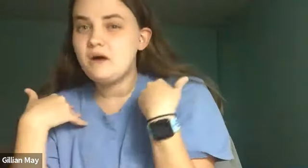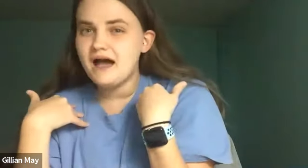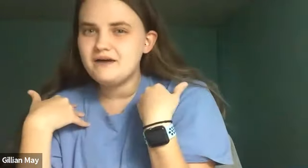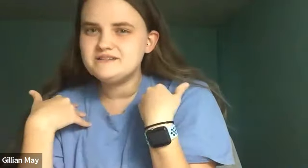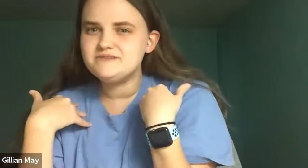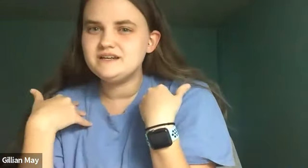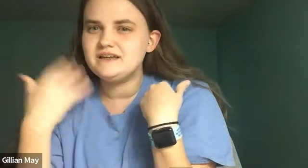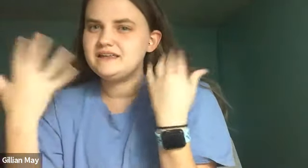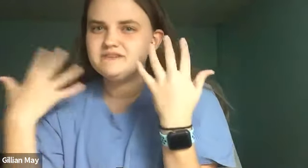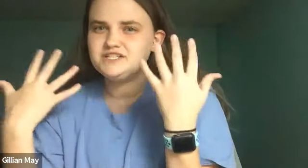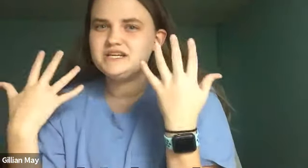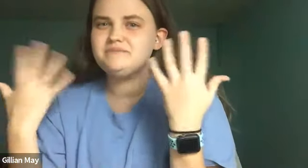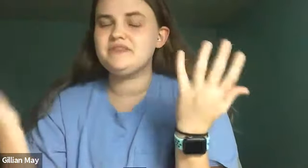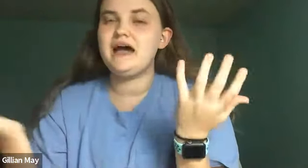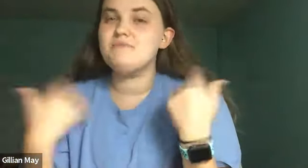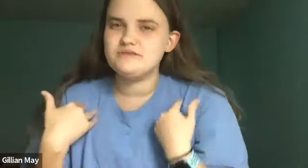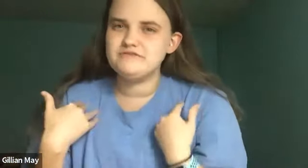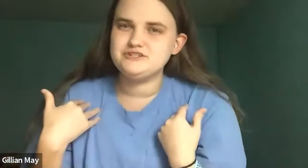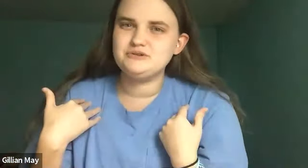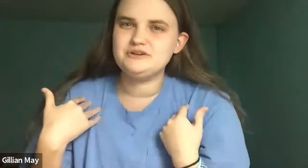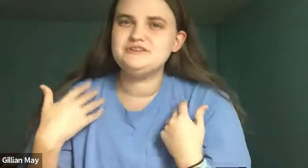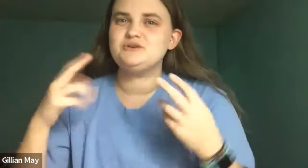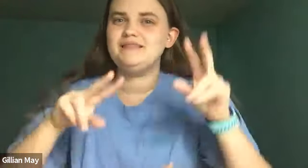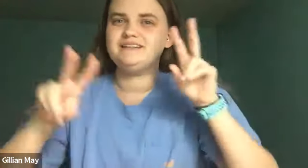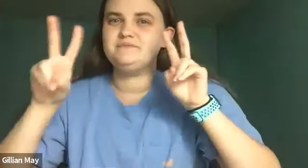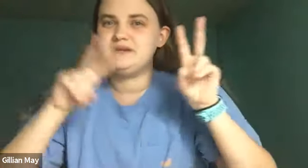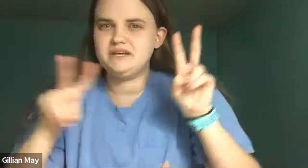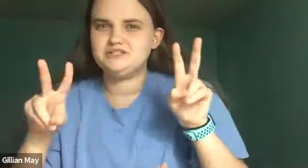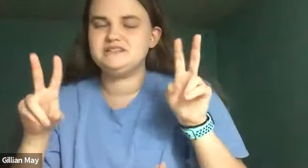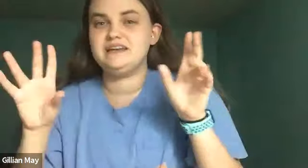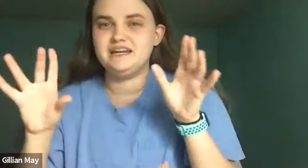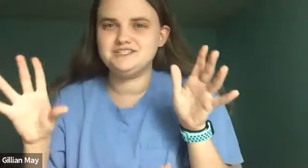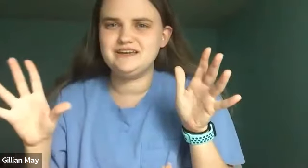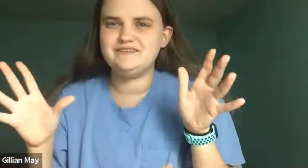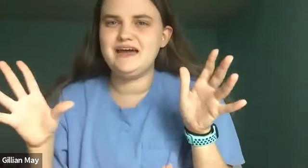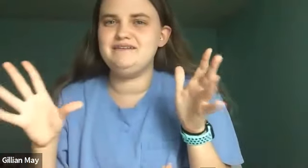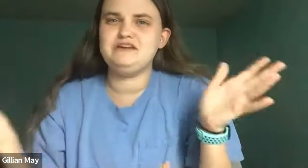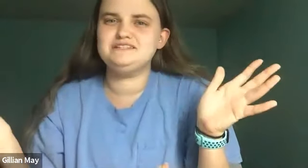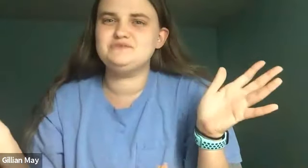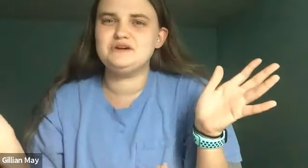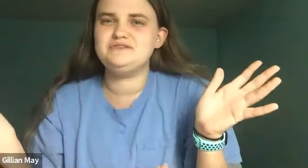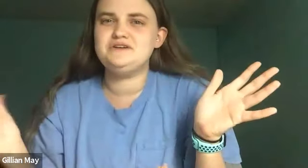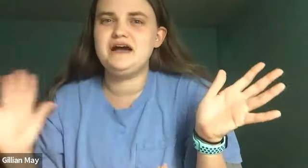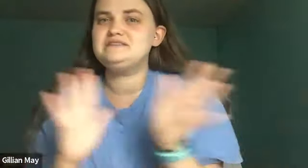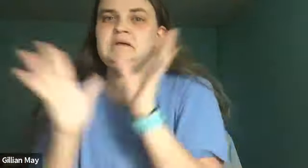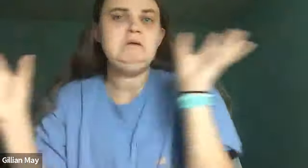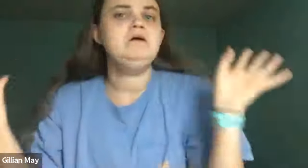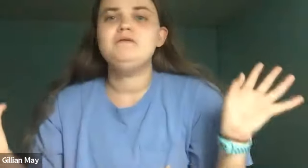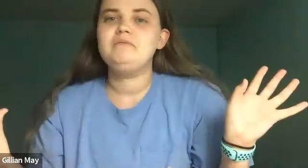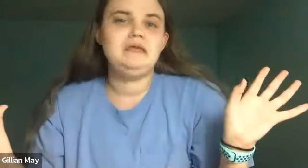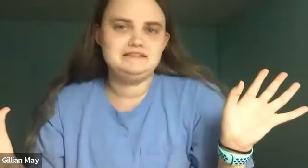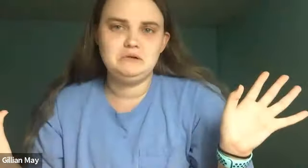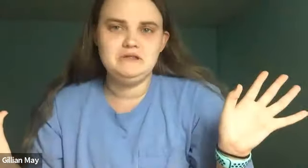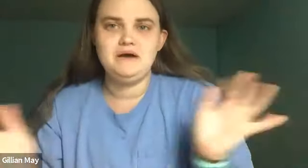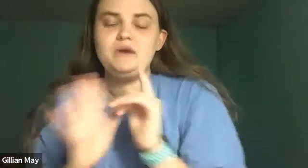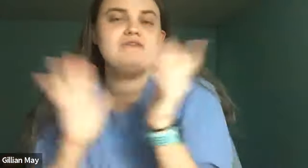I always envision it, but I'm more of a visual learner, so I like to make pictures and connections like that. If that doesn't work for you guys, it's totally fine. Whatever